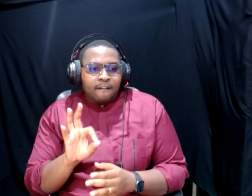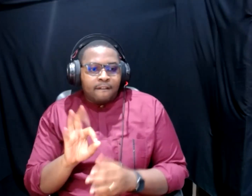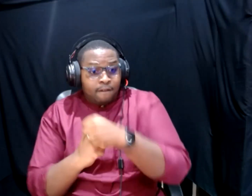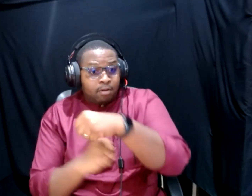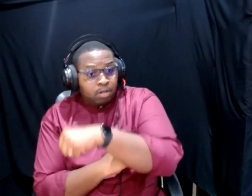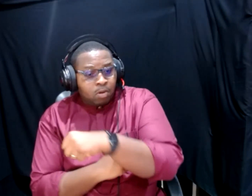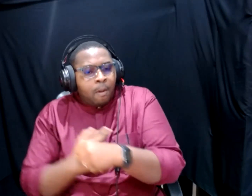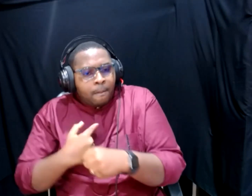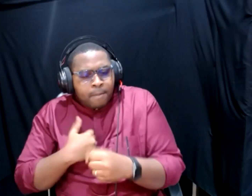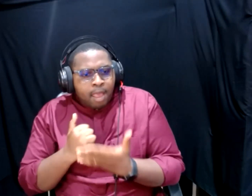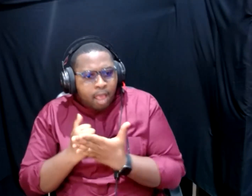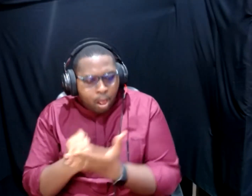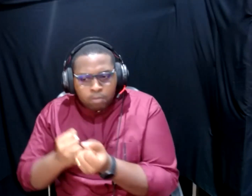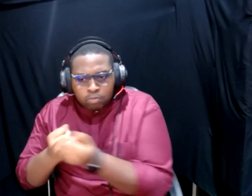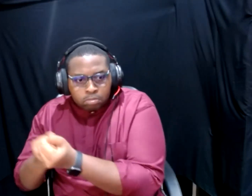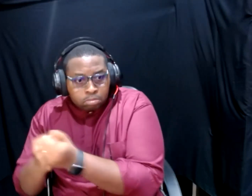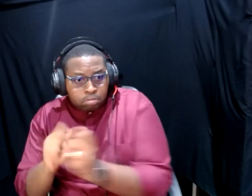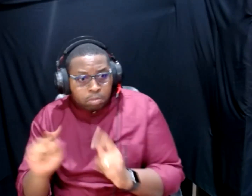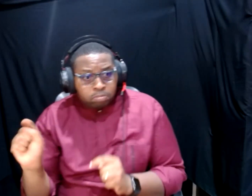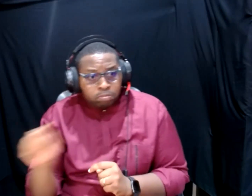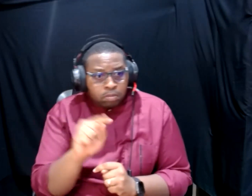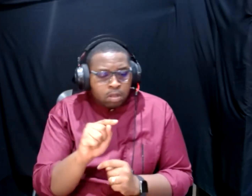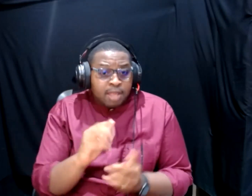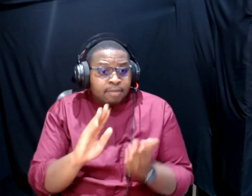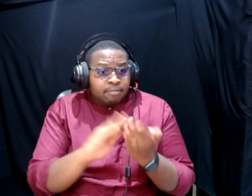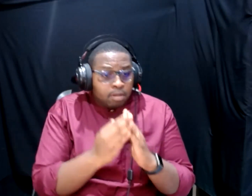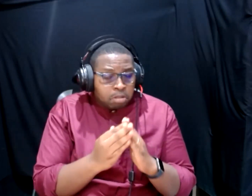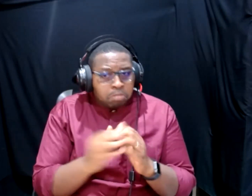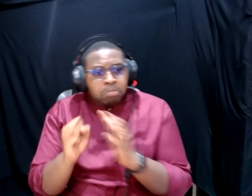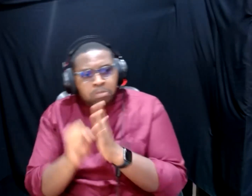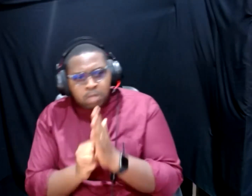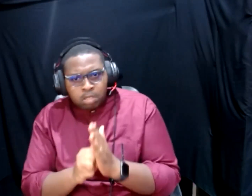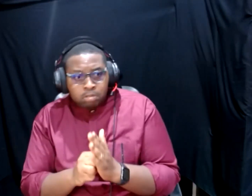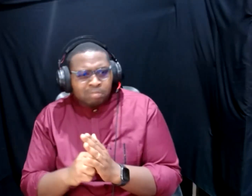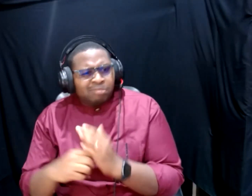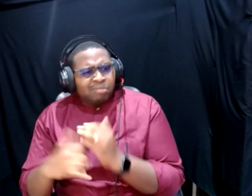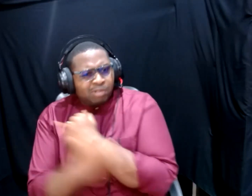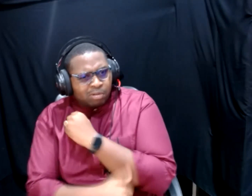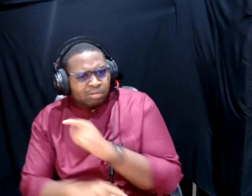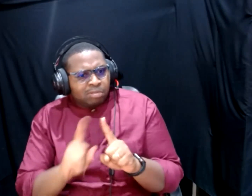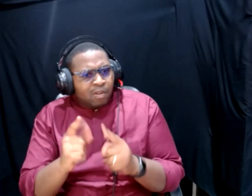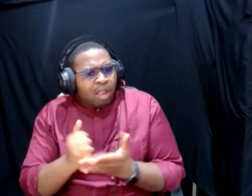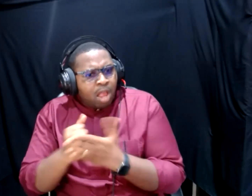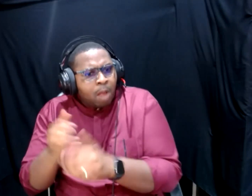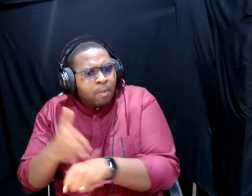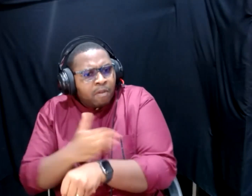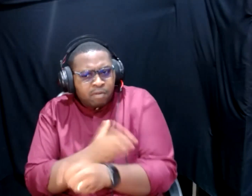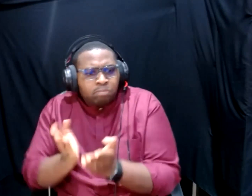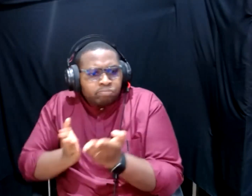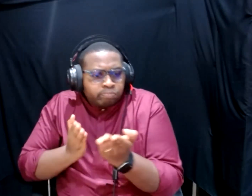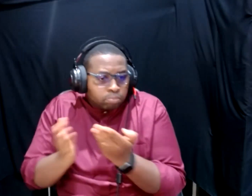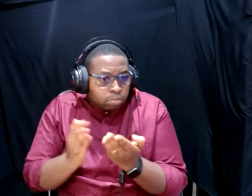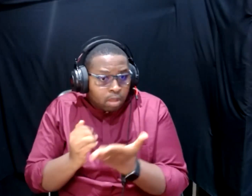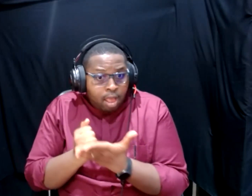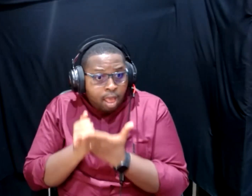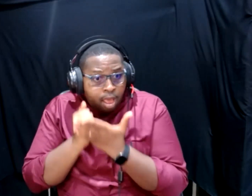engagements across the country to help cities and states and tribal nations improve their services and make significant measurable